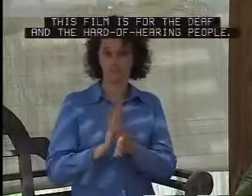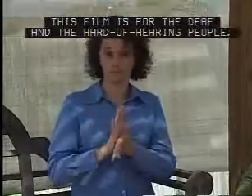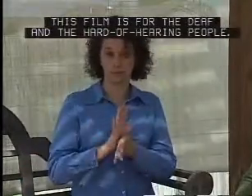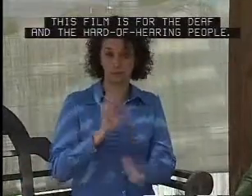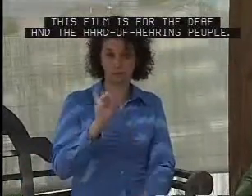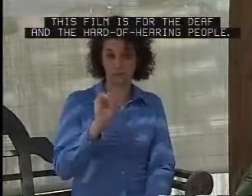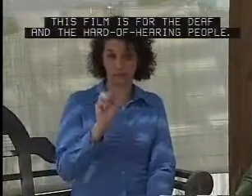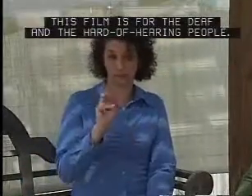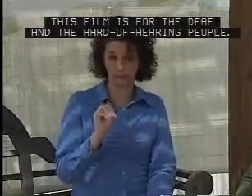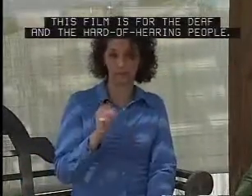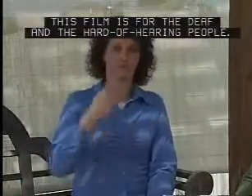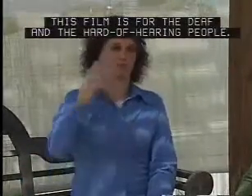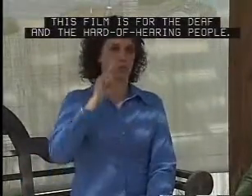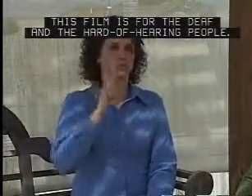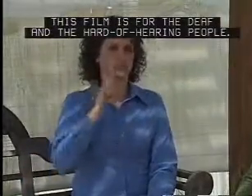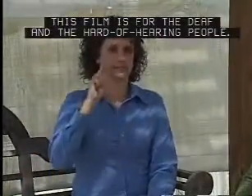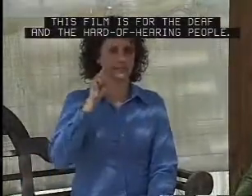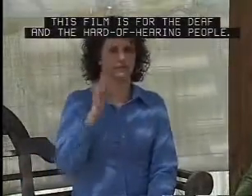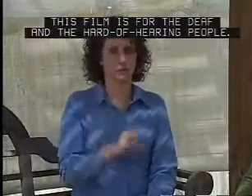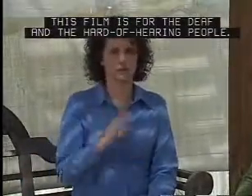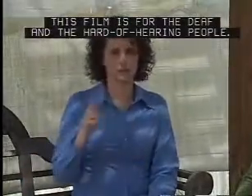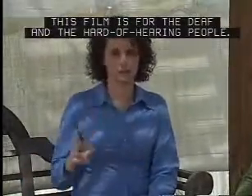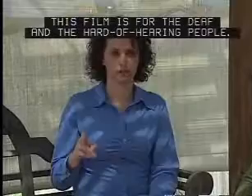This film is for the deaf and the hard of hearing people.